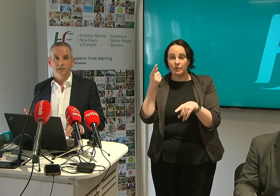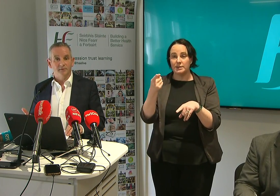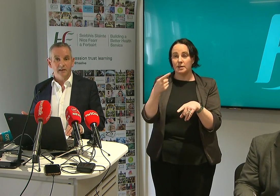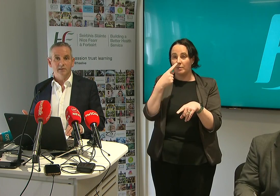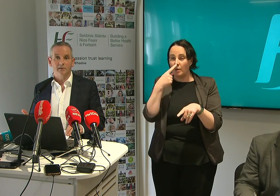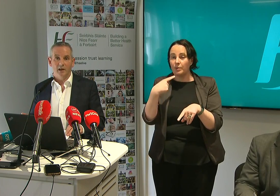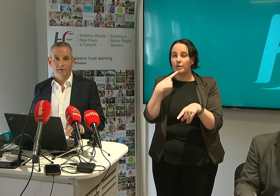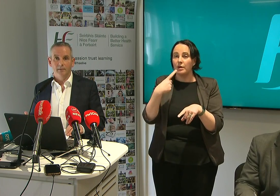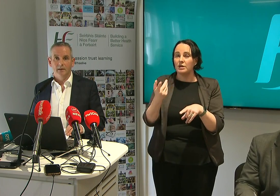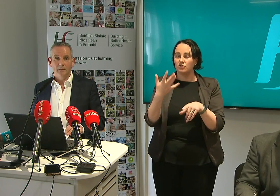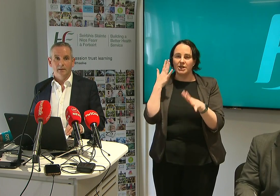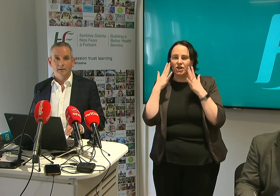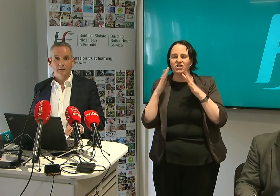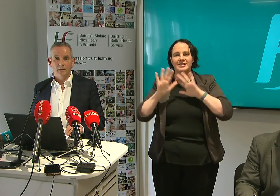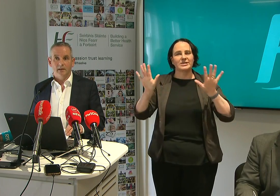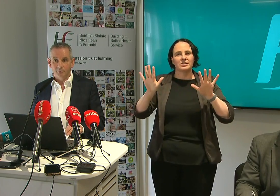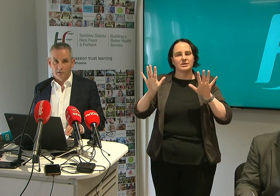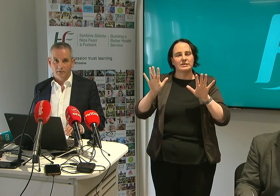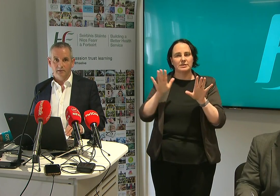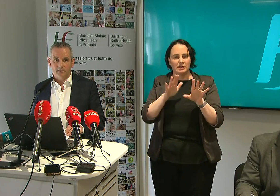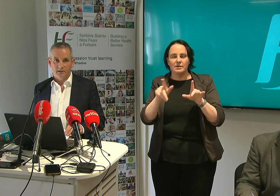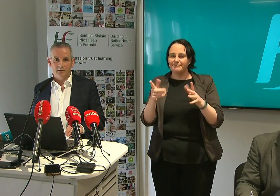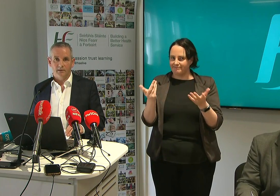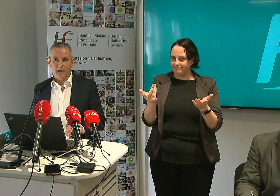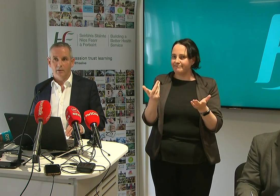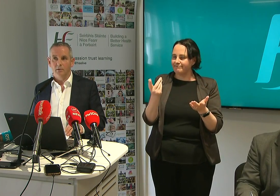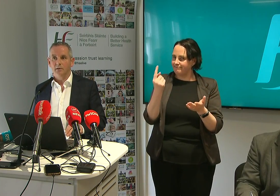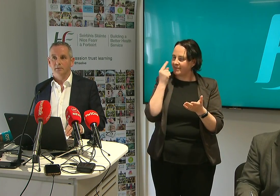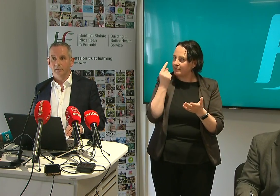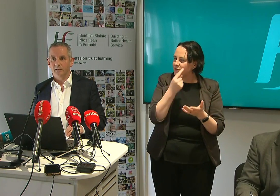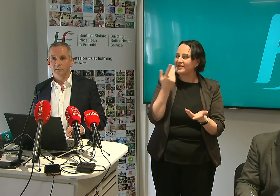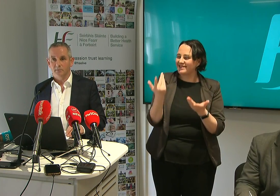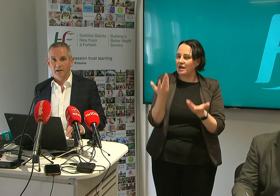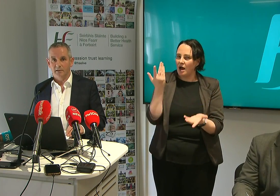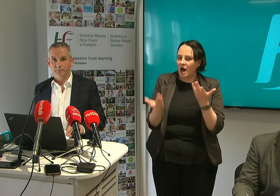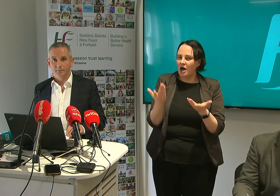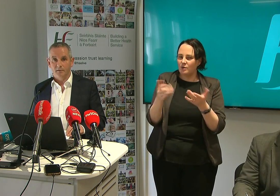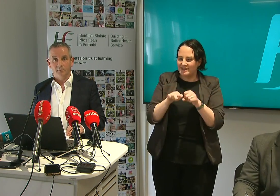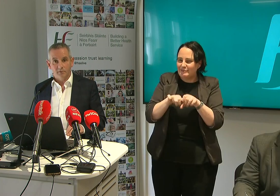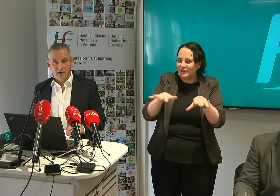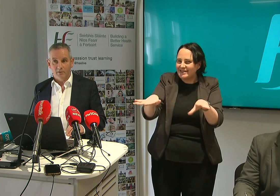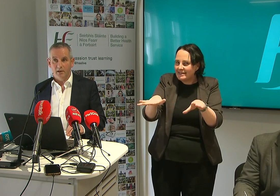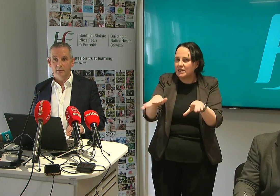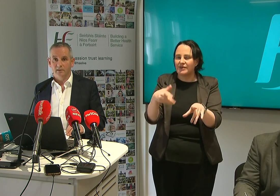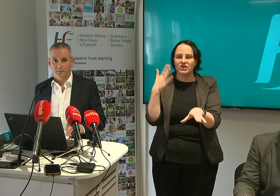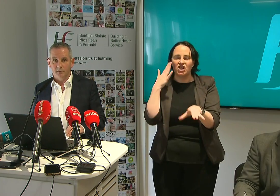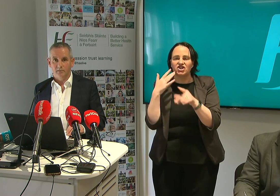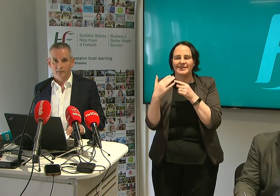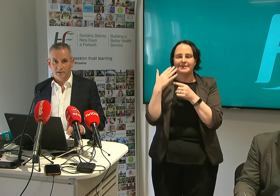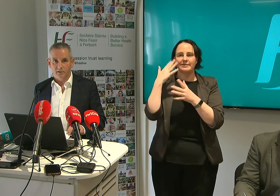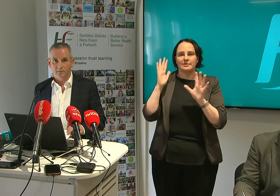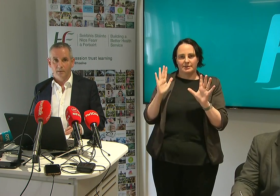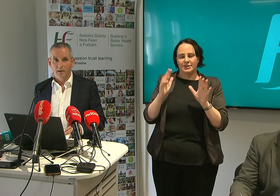mouth, your face in general. It is proven that this is how the virus spreads. So three very